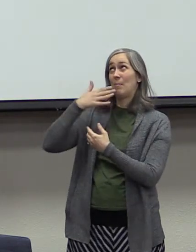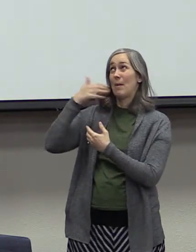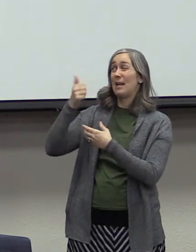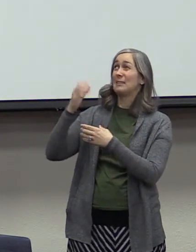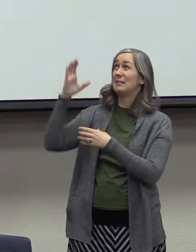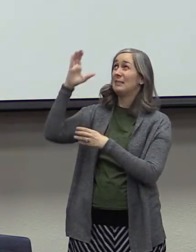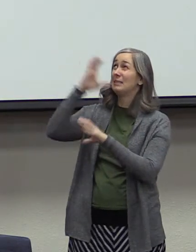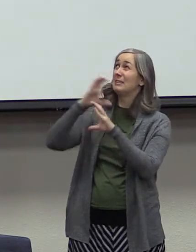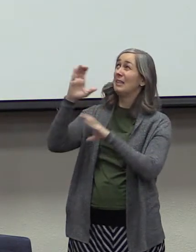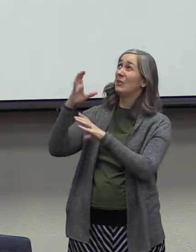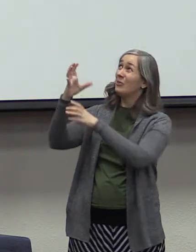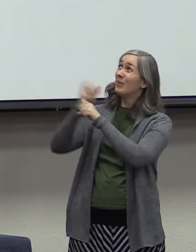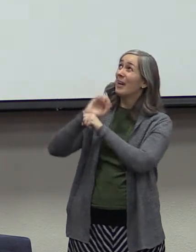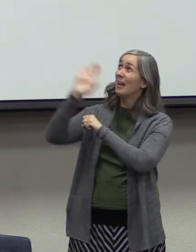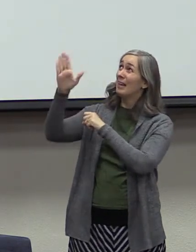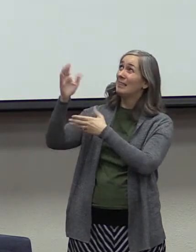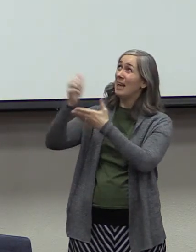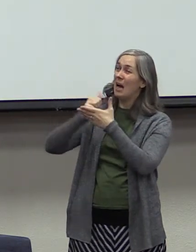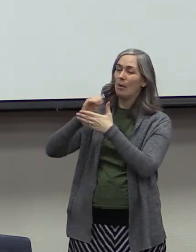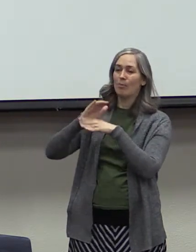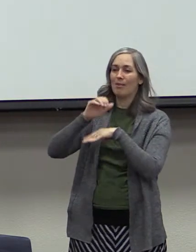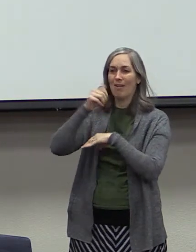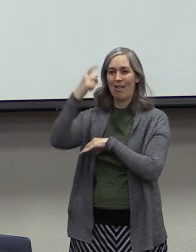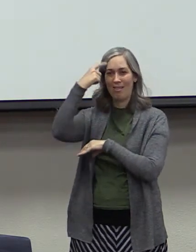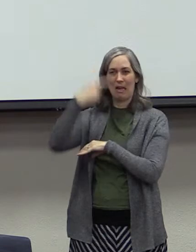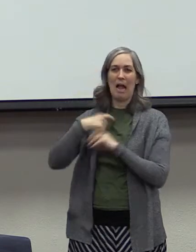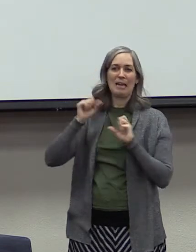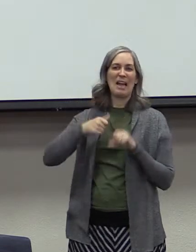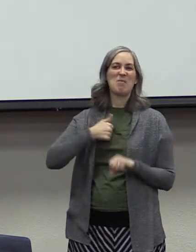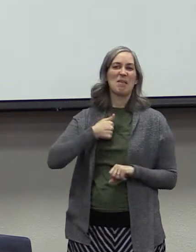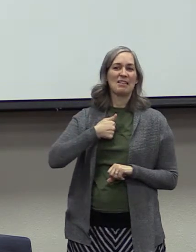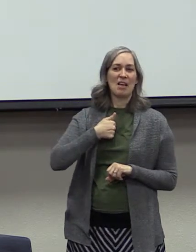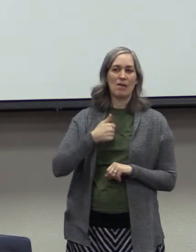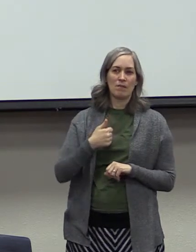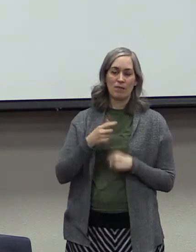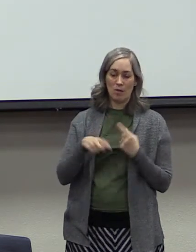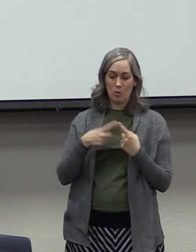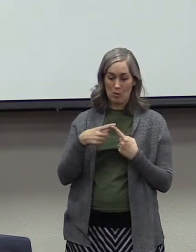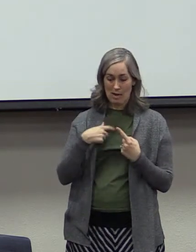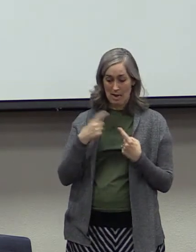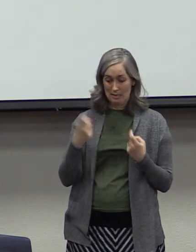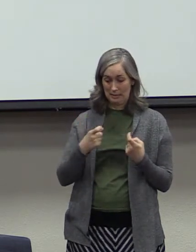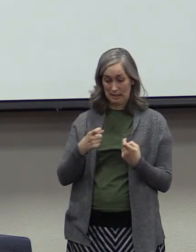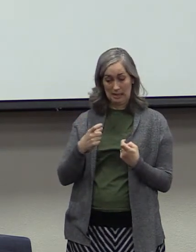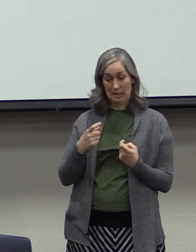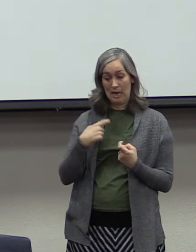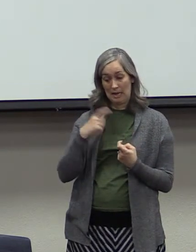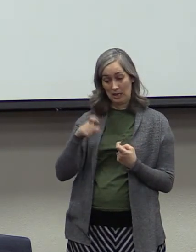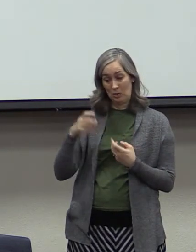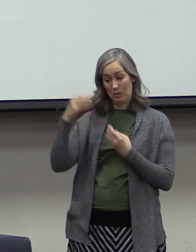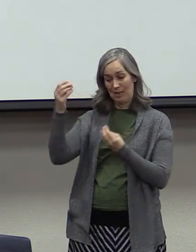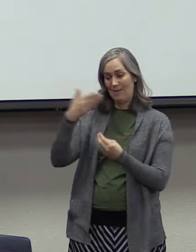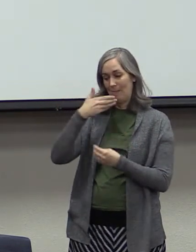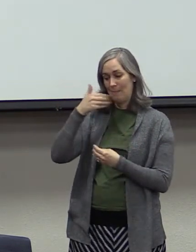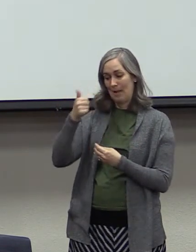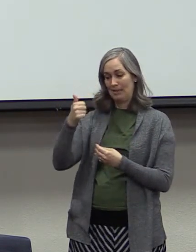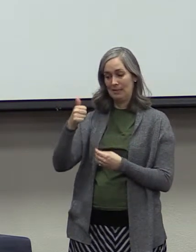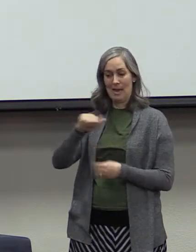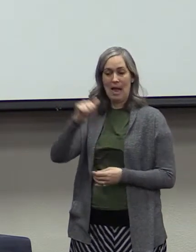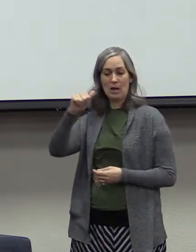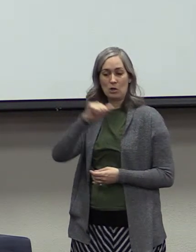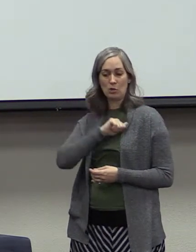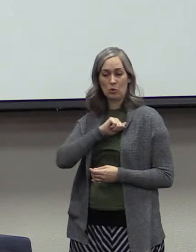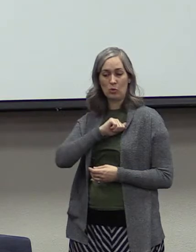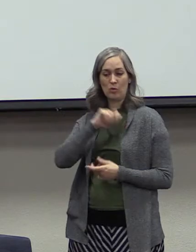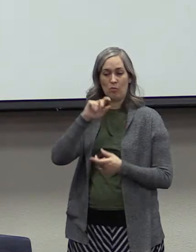rather than think I can handle it myself. And when I sin, I need to give Jesus my best attitude of repentance, that I